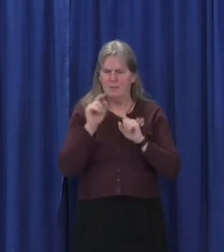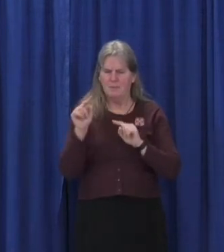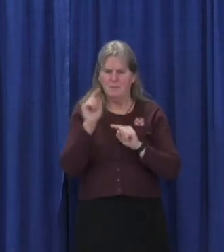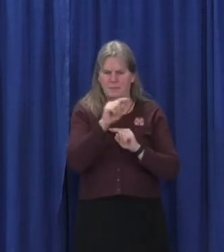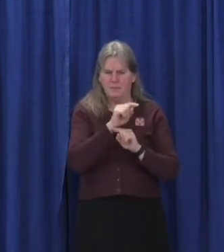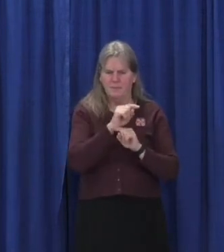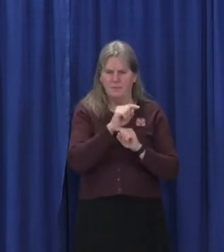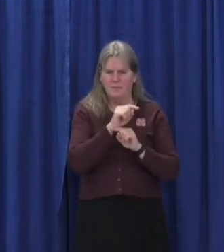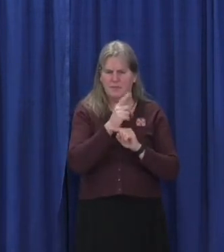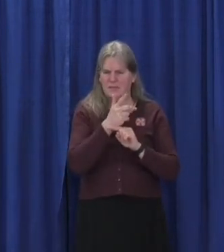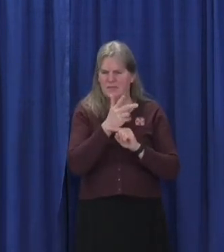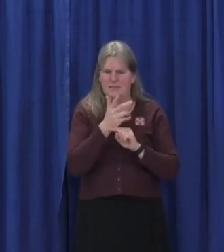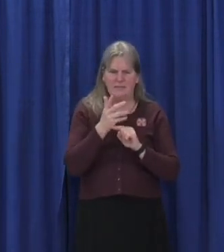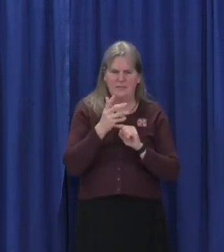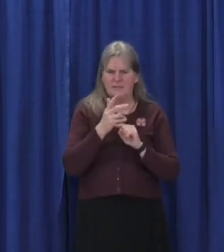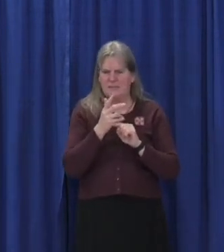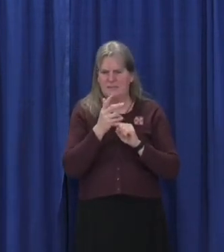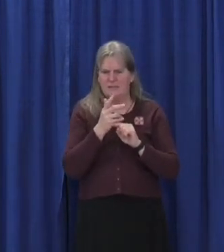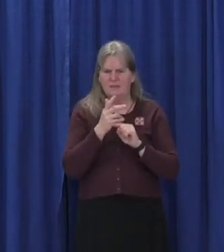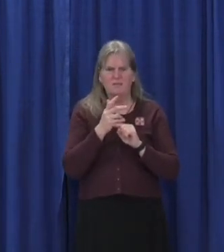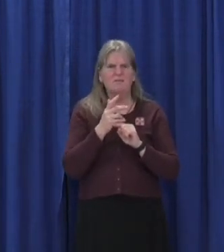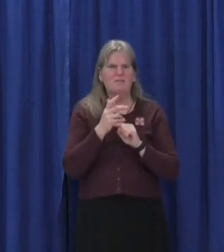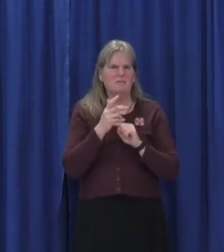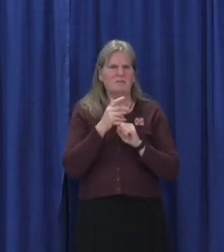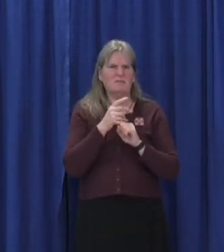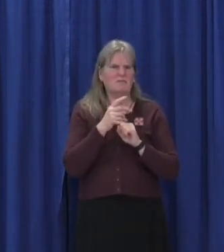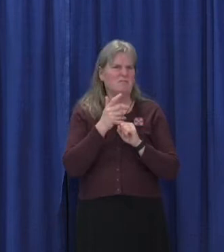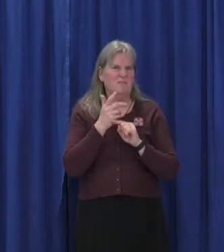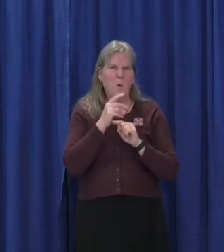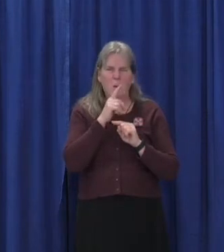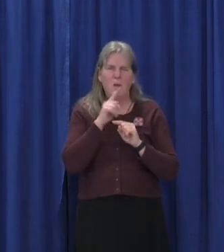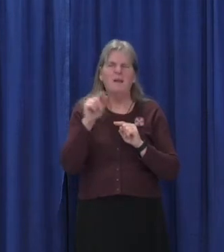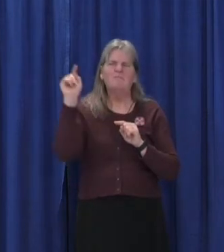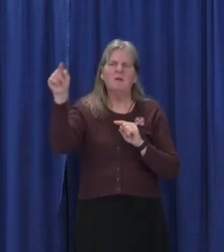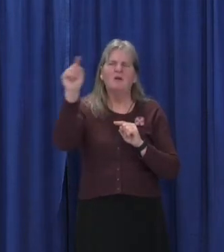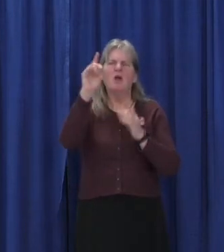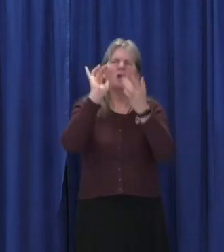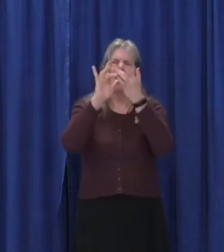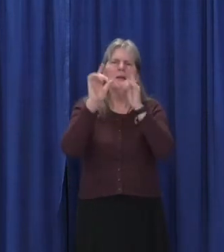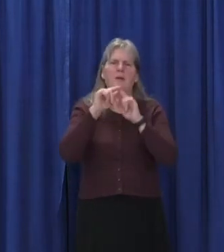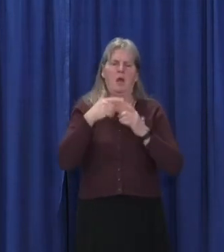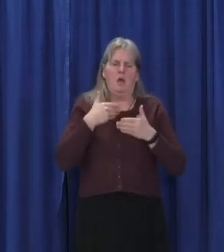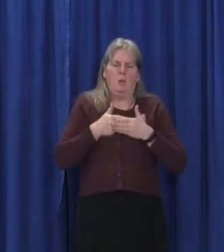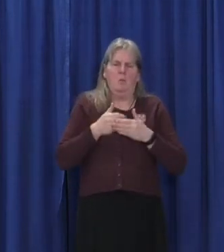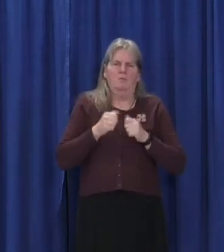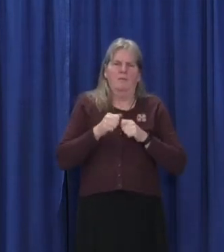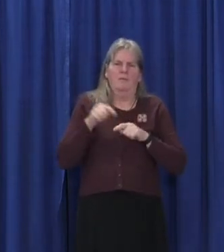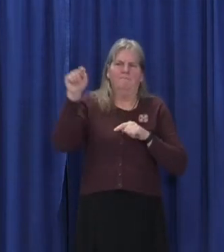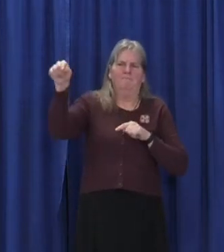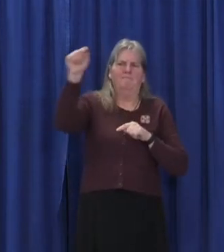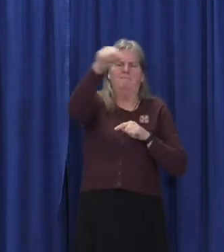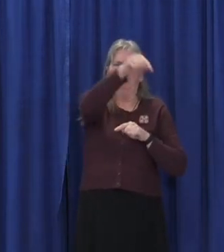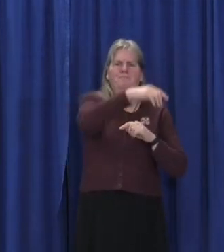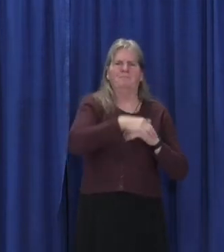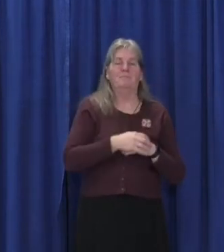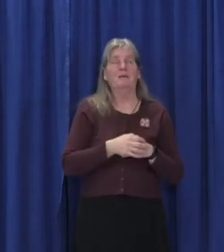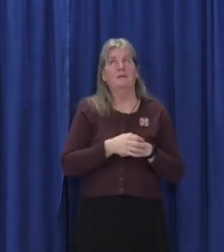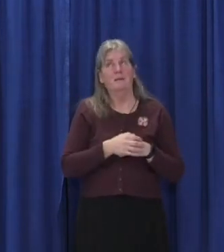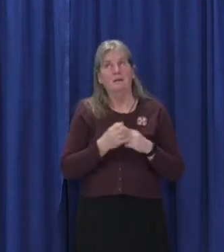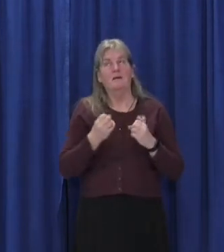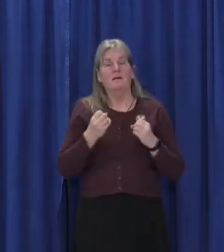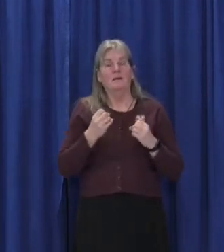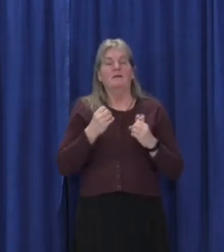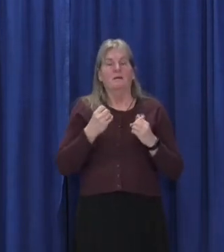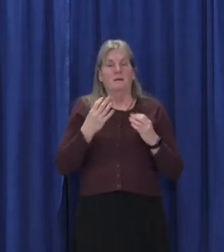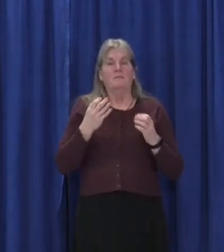can you stay in contact with without being physically close. There are many rumors about travel right now, so